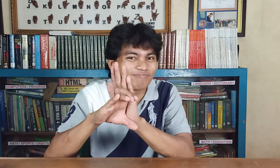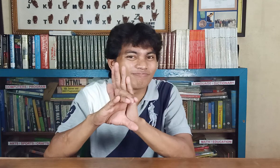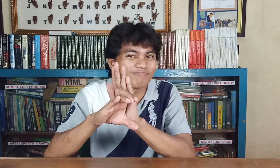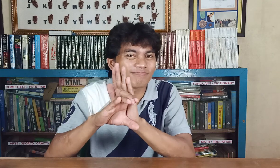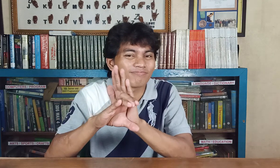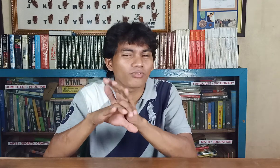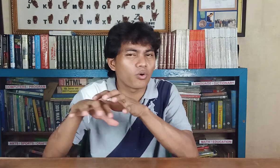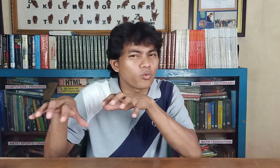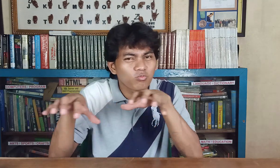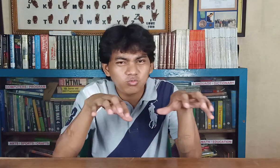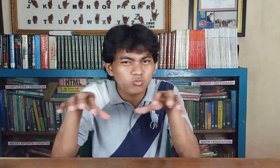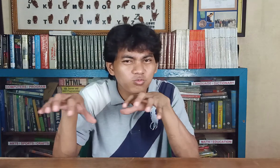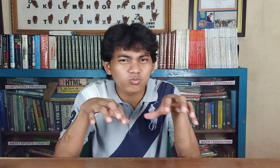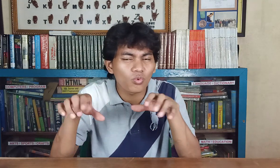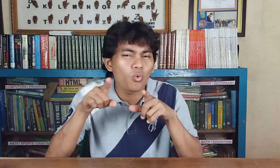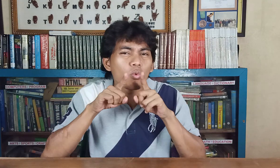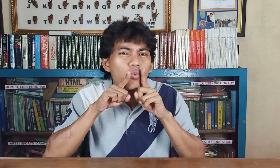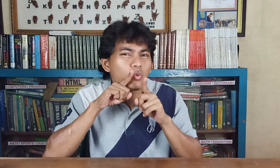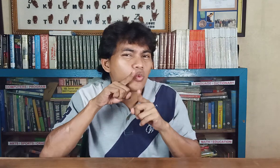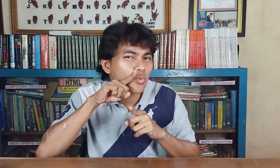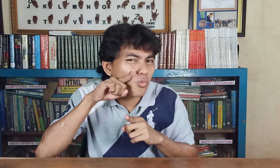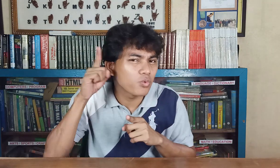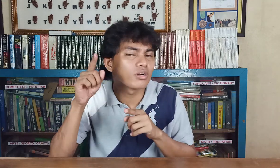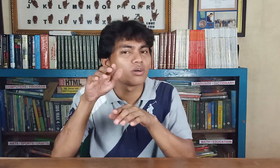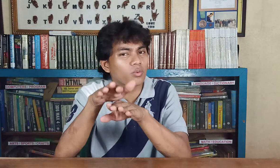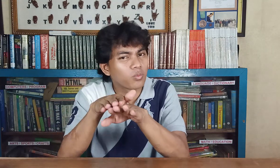movies, Facebook, and videos,